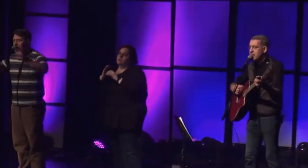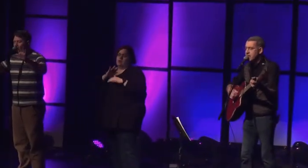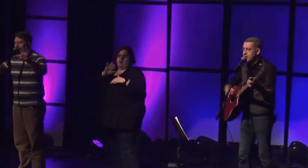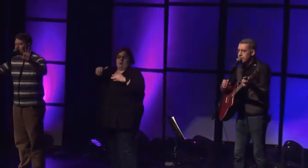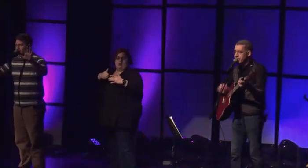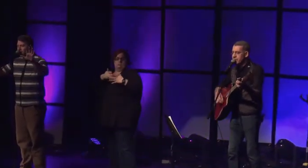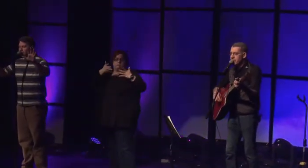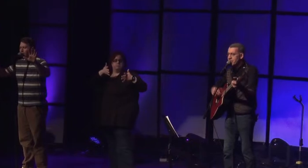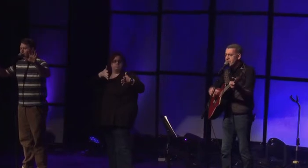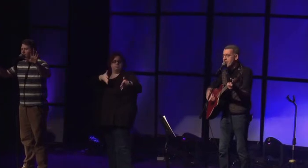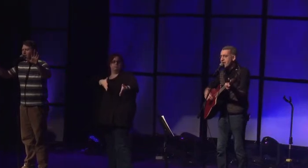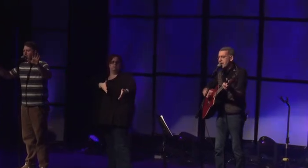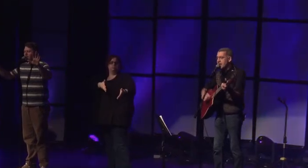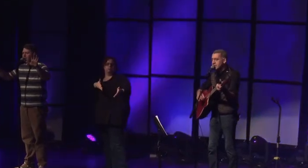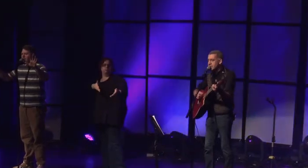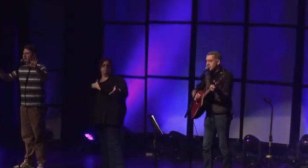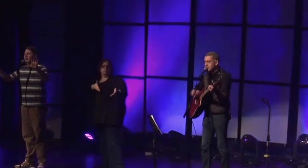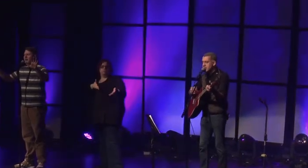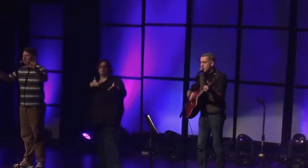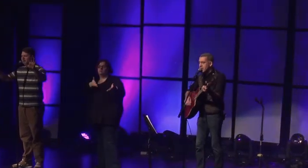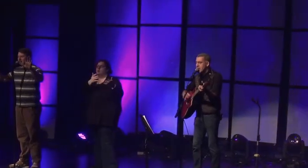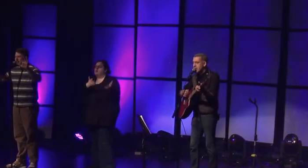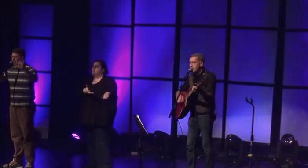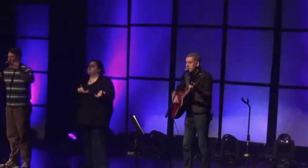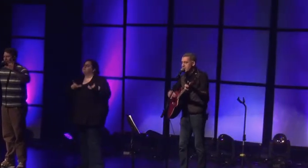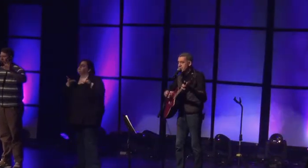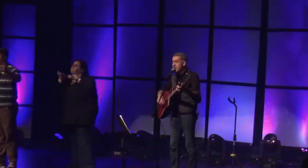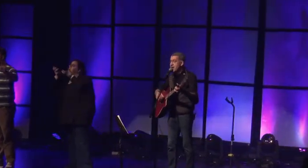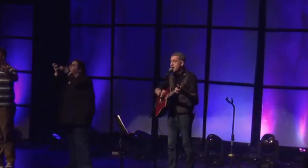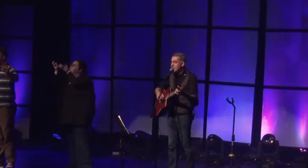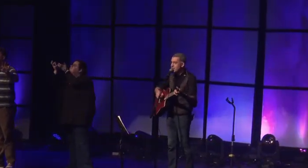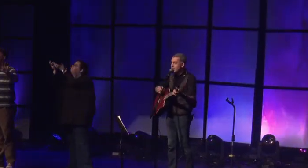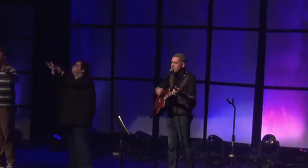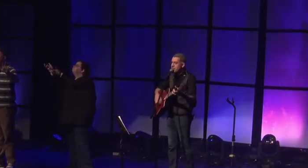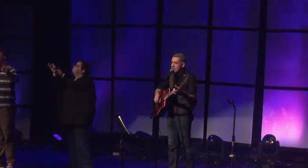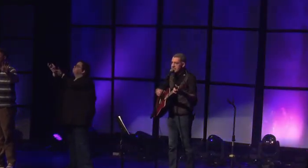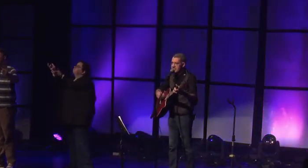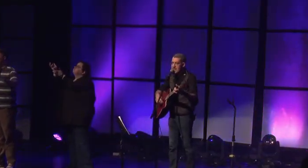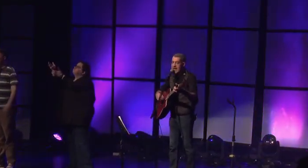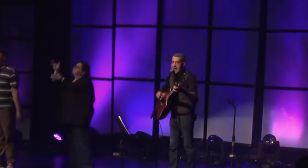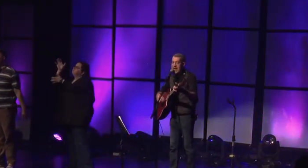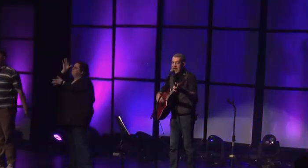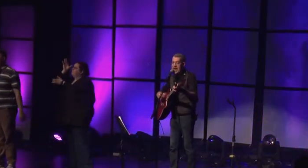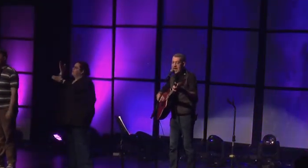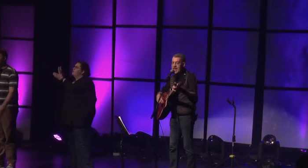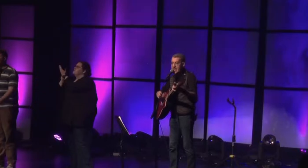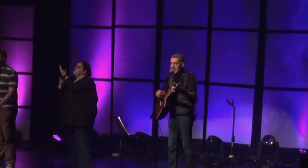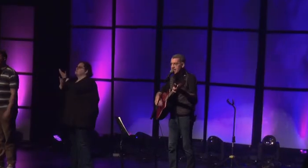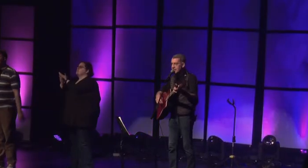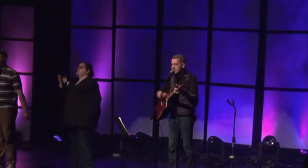hands. Leave the rest in the Father's